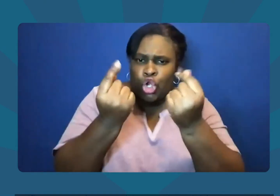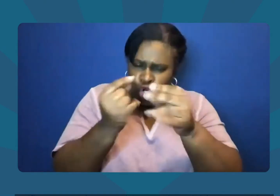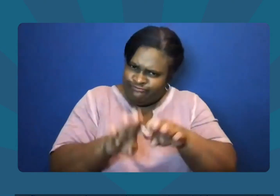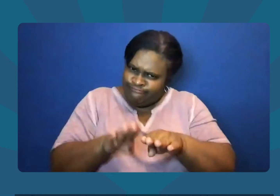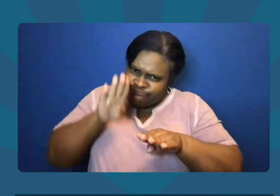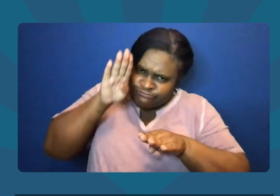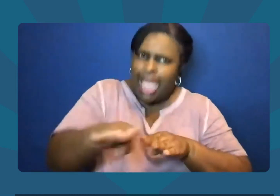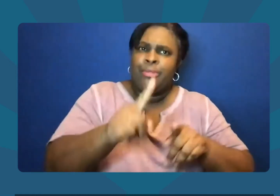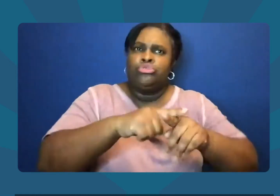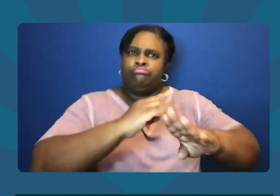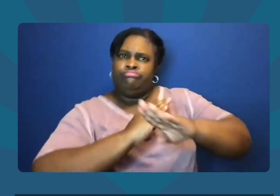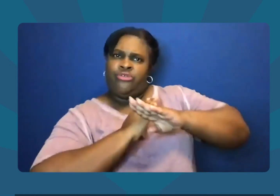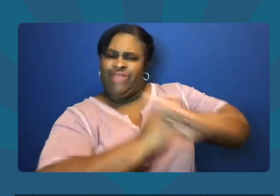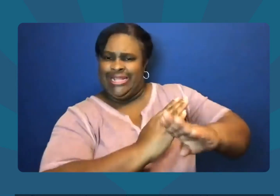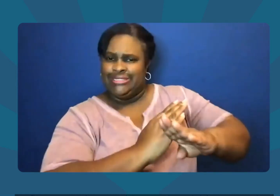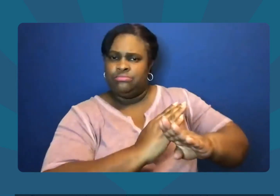suicide prevention